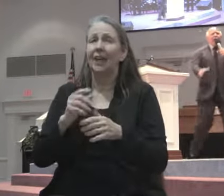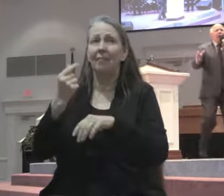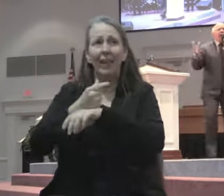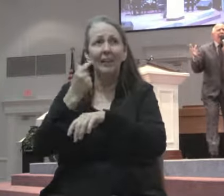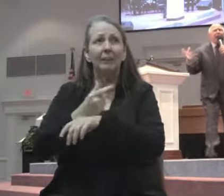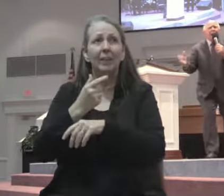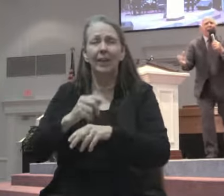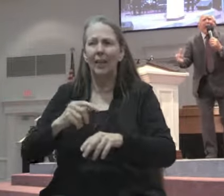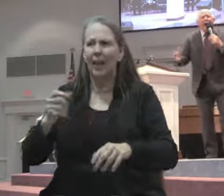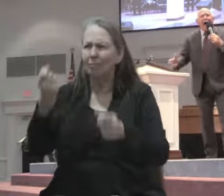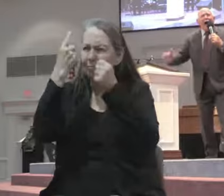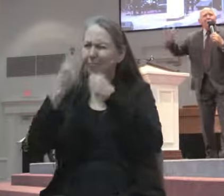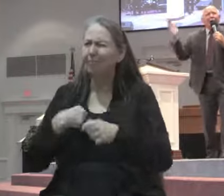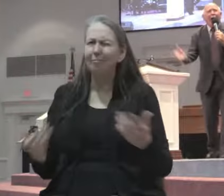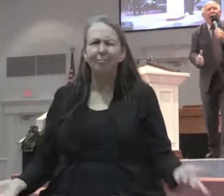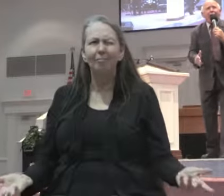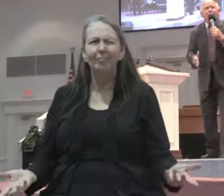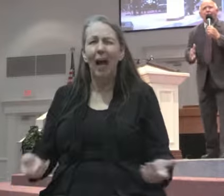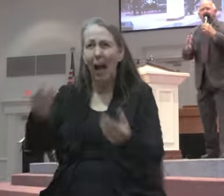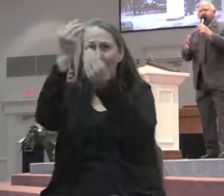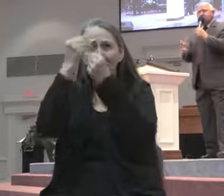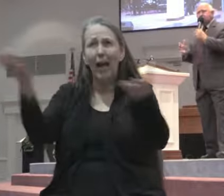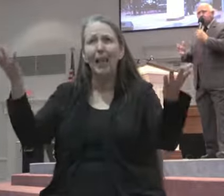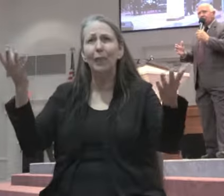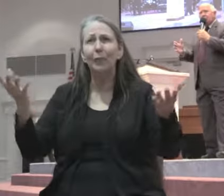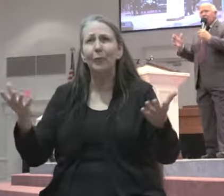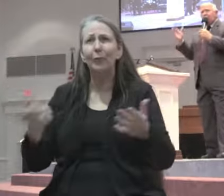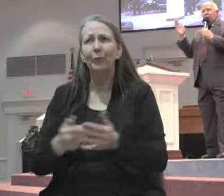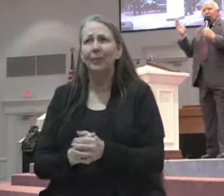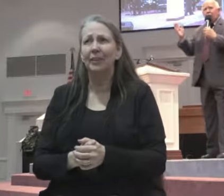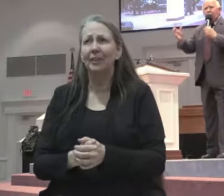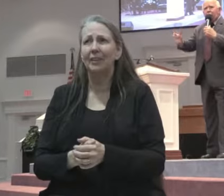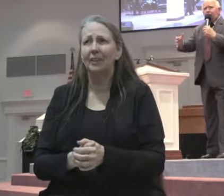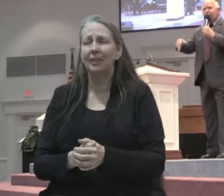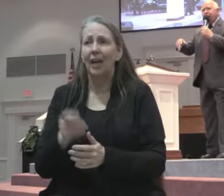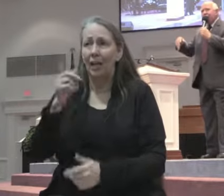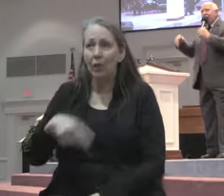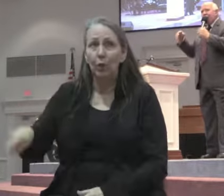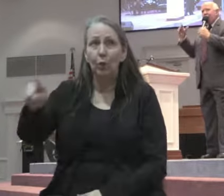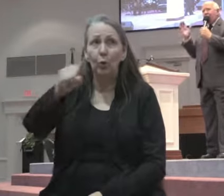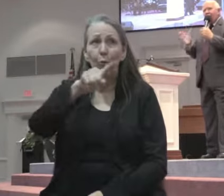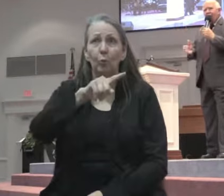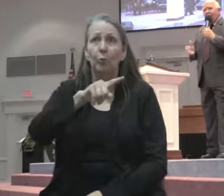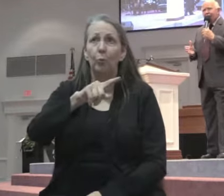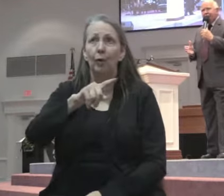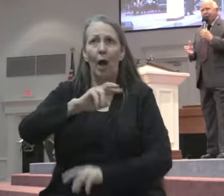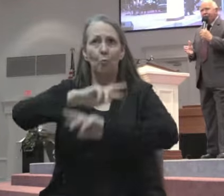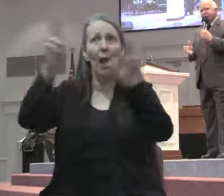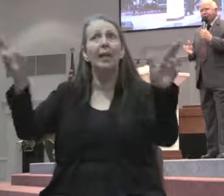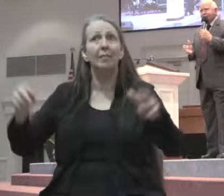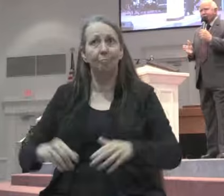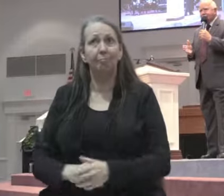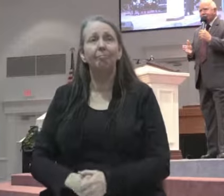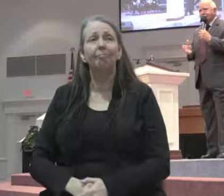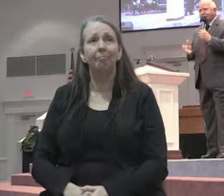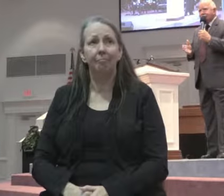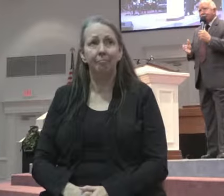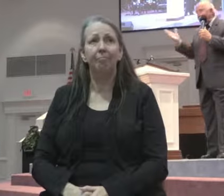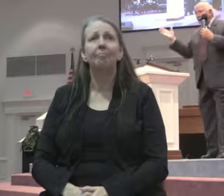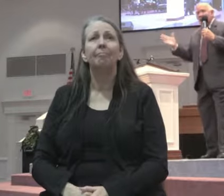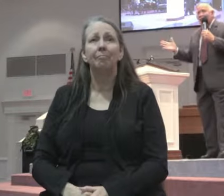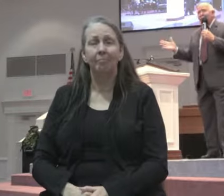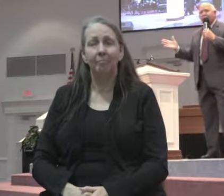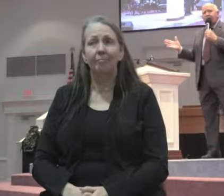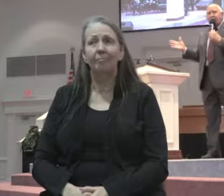gains are. Are you hearing me? I'm telling you. You are ready.